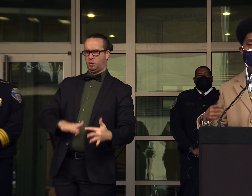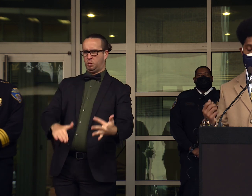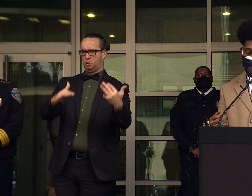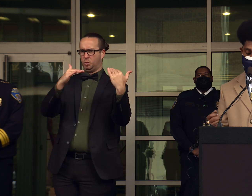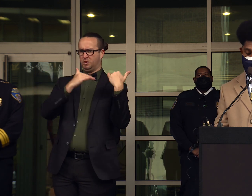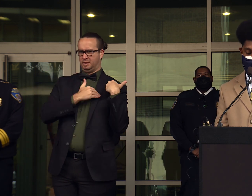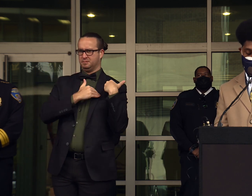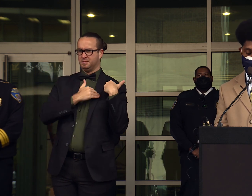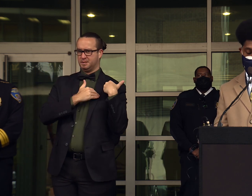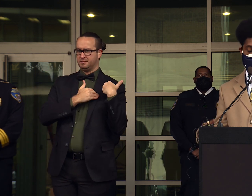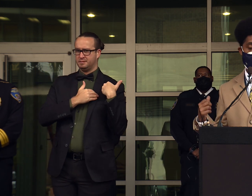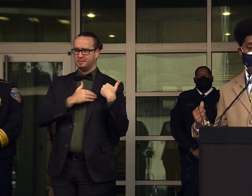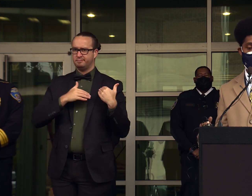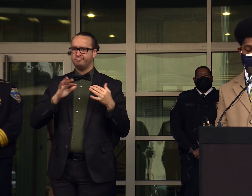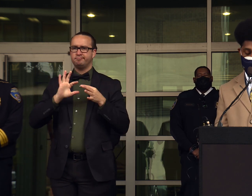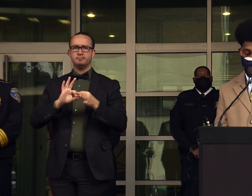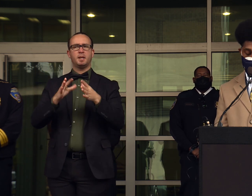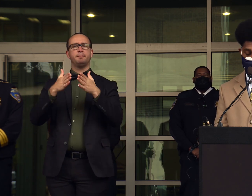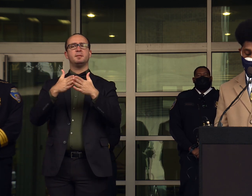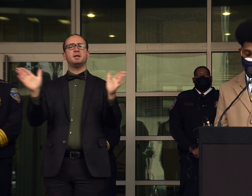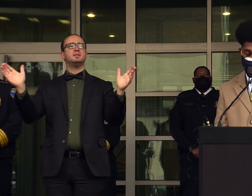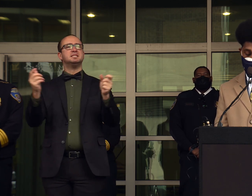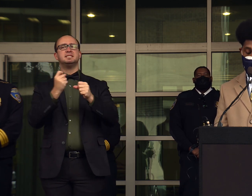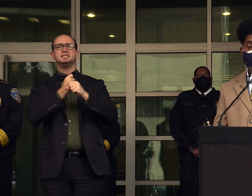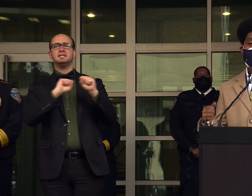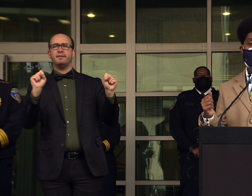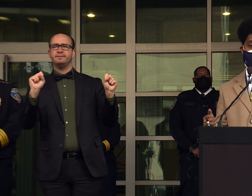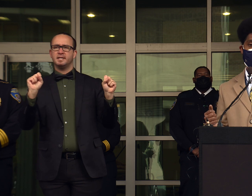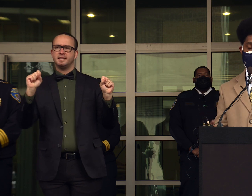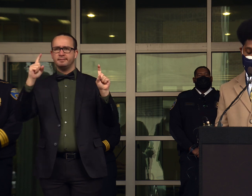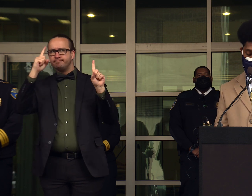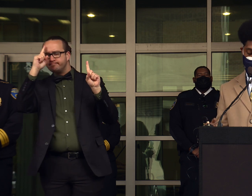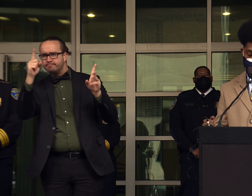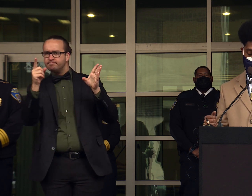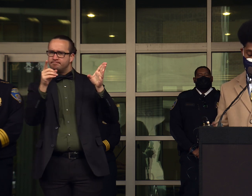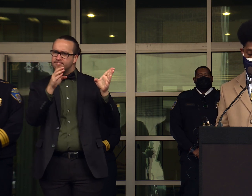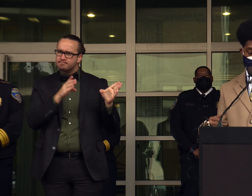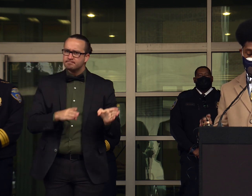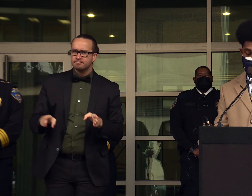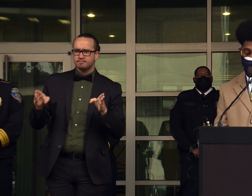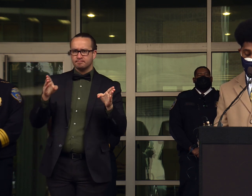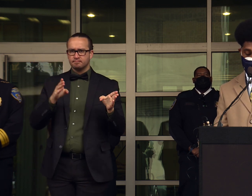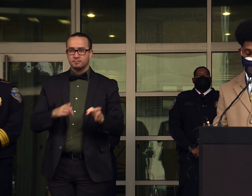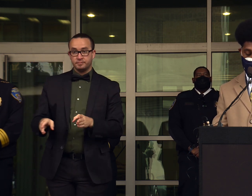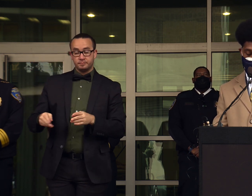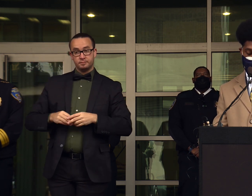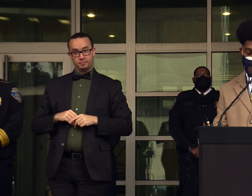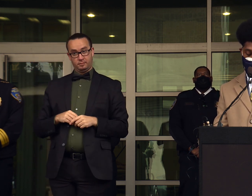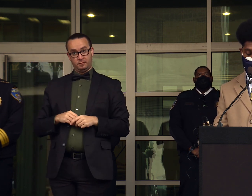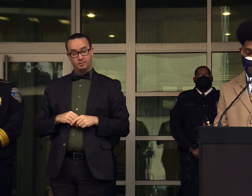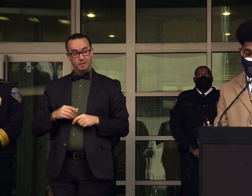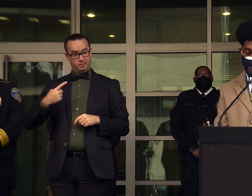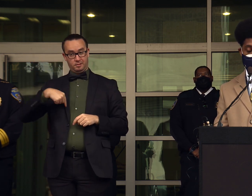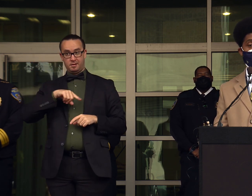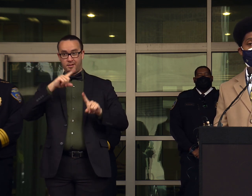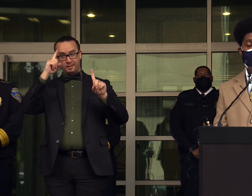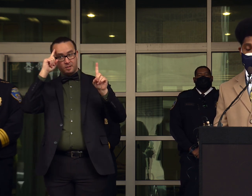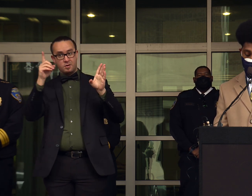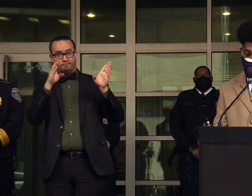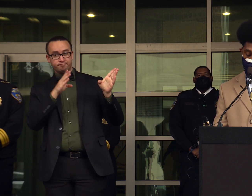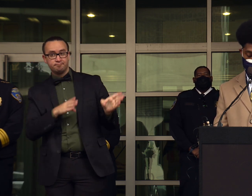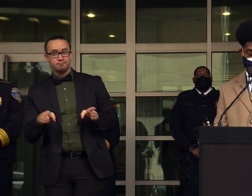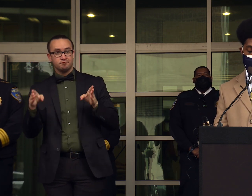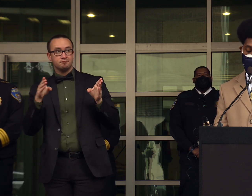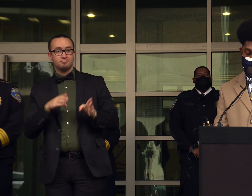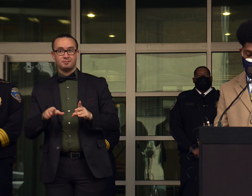coordinated public safety strategy that my administration will be focused on. That strategy will involve the Mayor's Office of Neighborhood Safety and Engagement, the